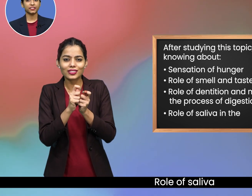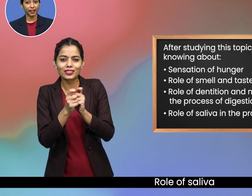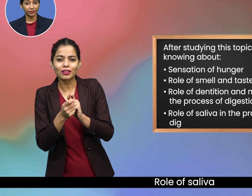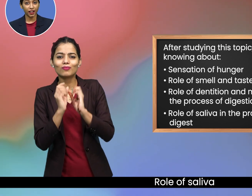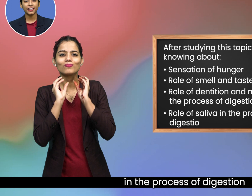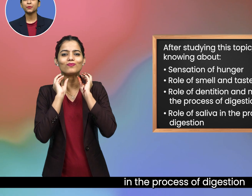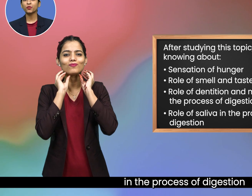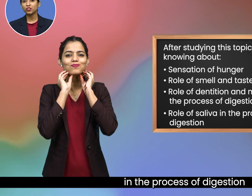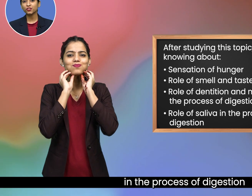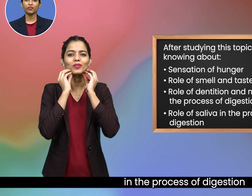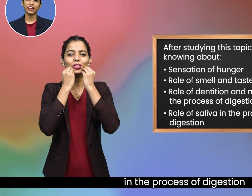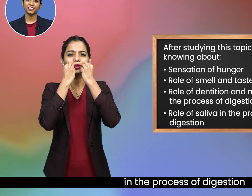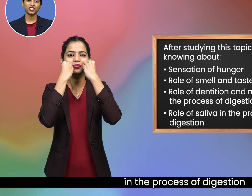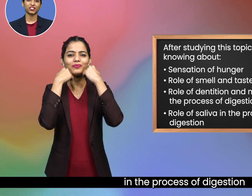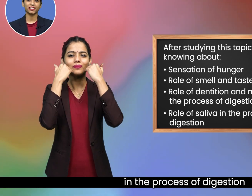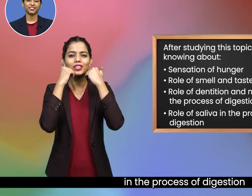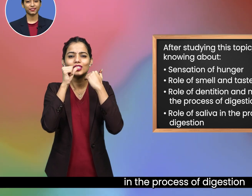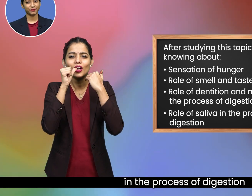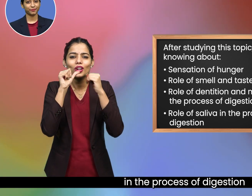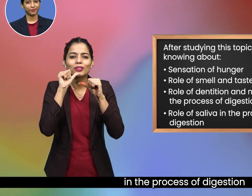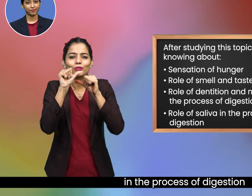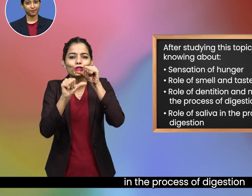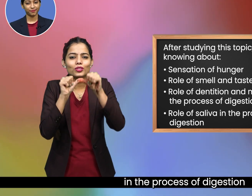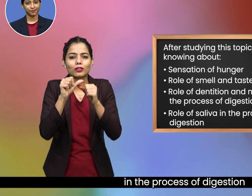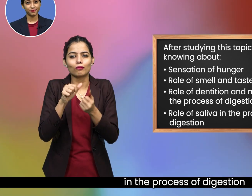role of saliva in the process of digestion.